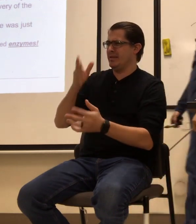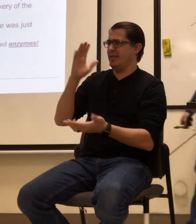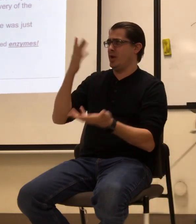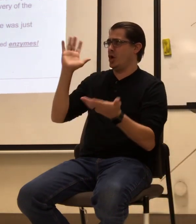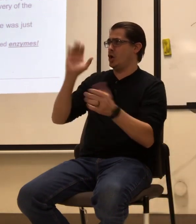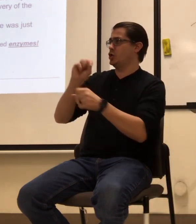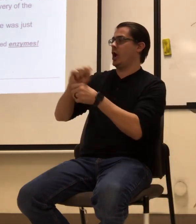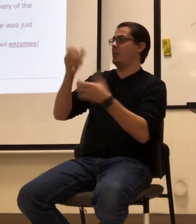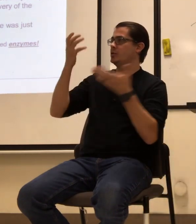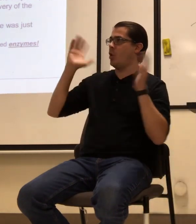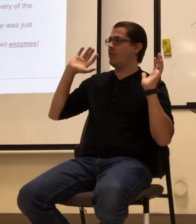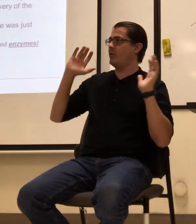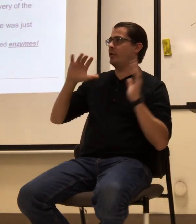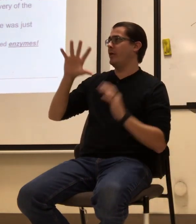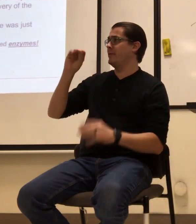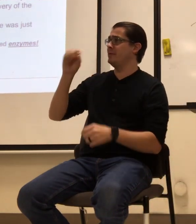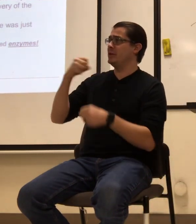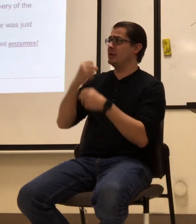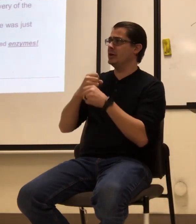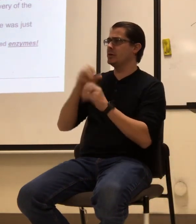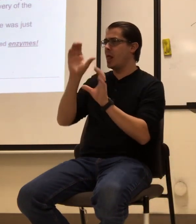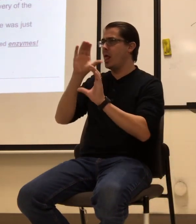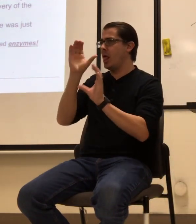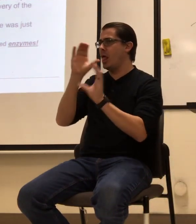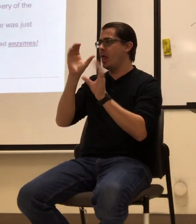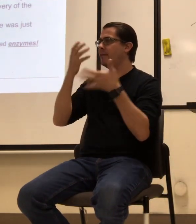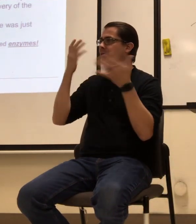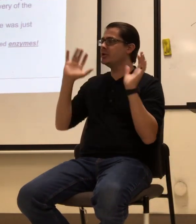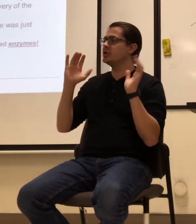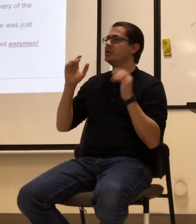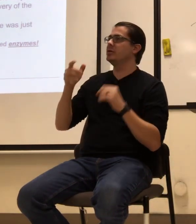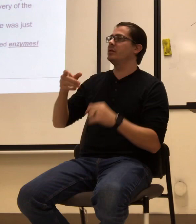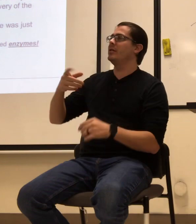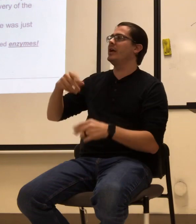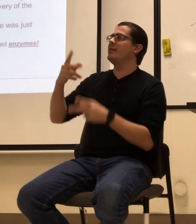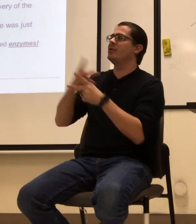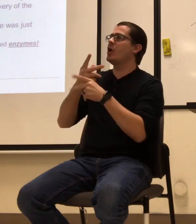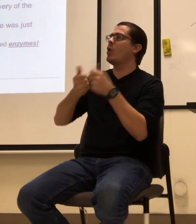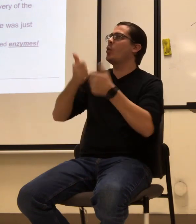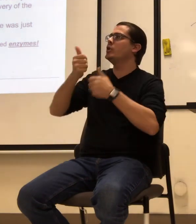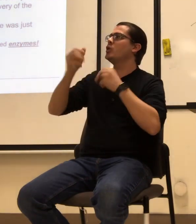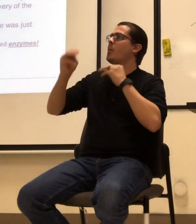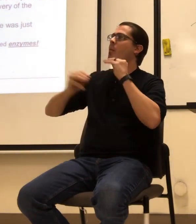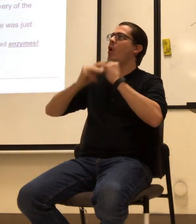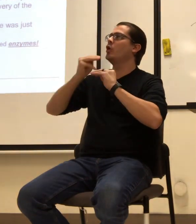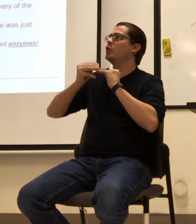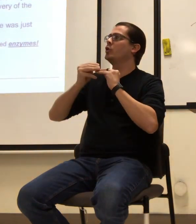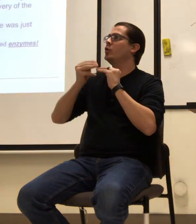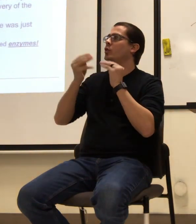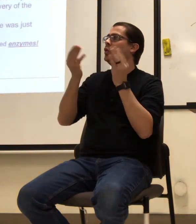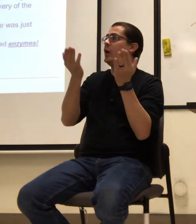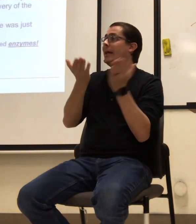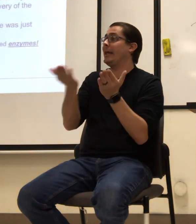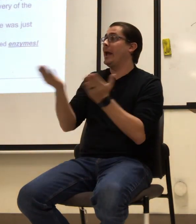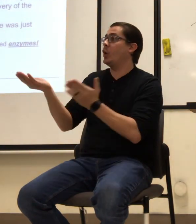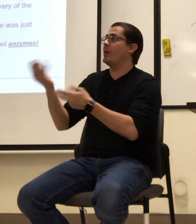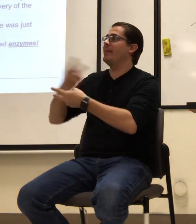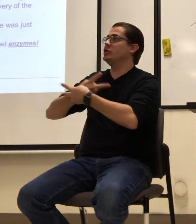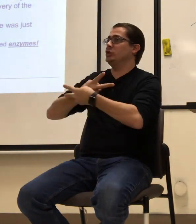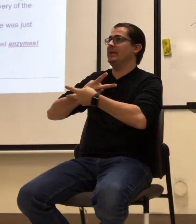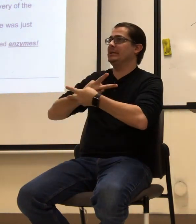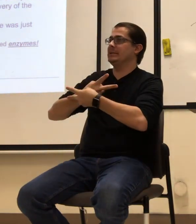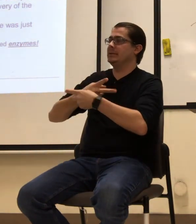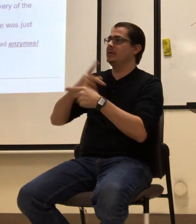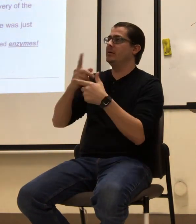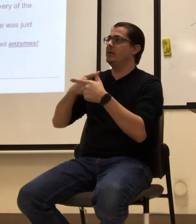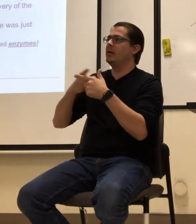over. Their 50-year quest was over. They figured out which molecules carried the genes. But